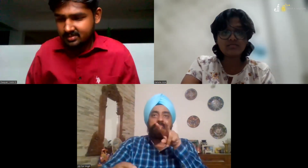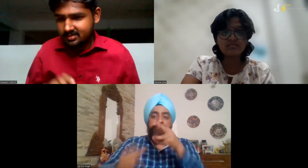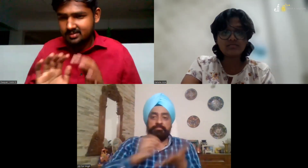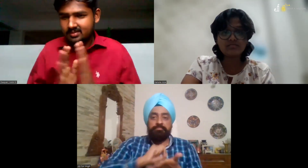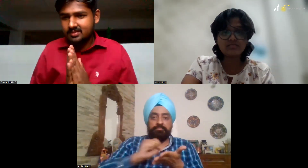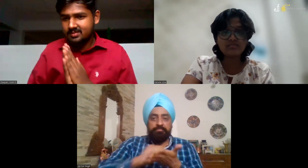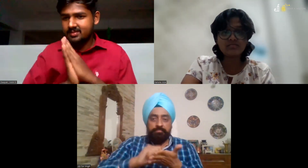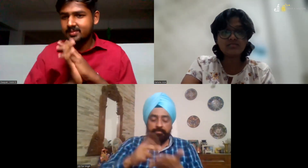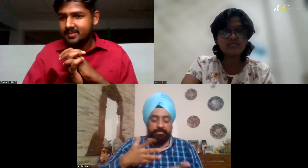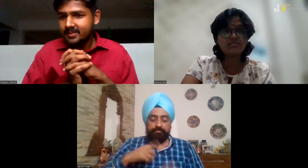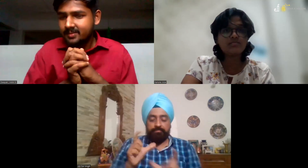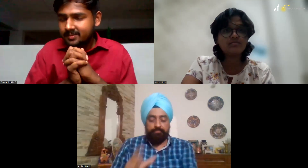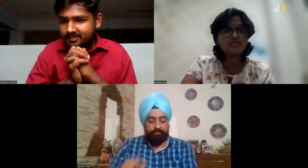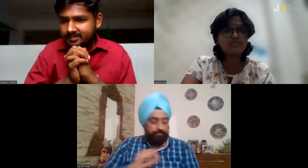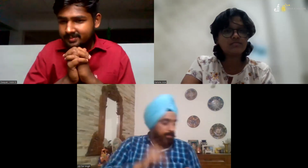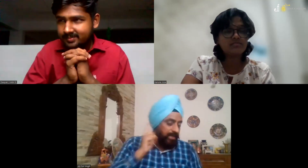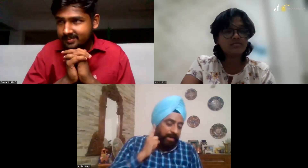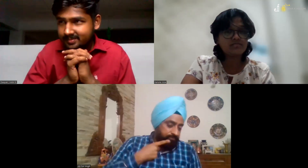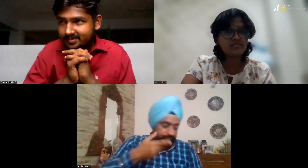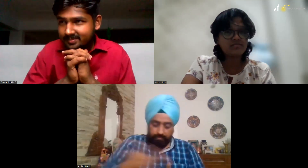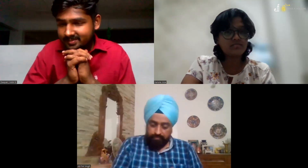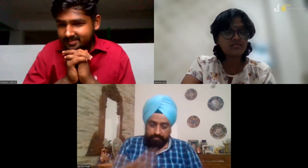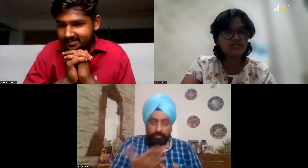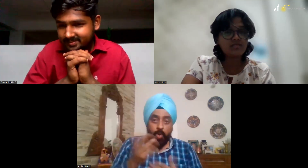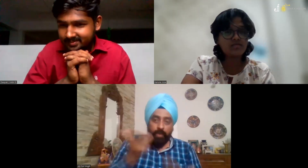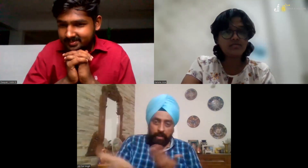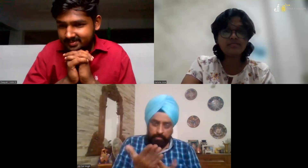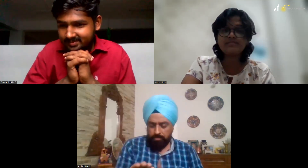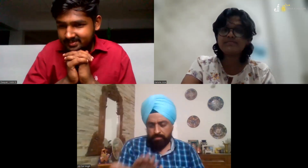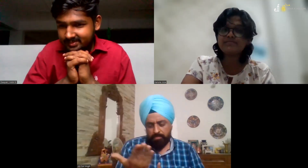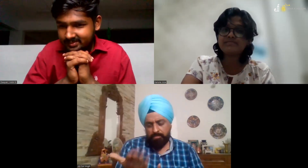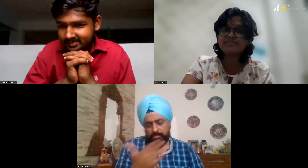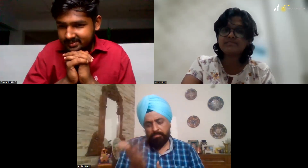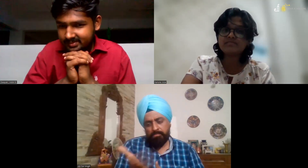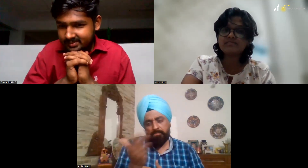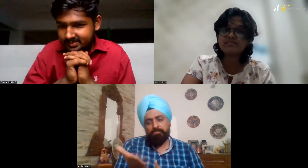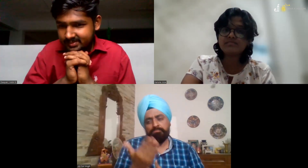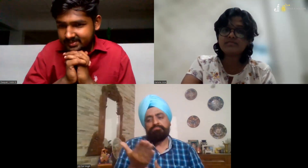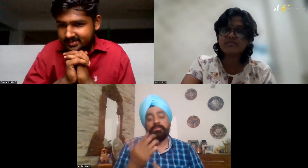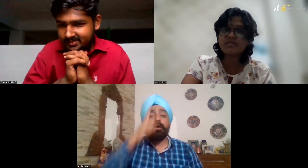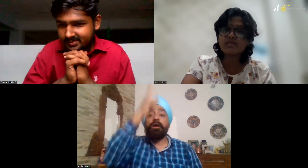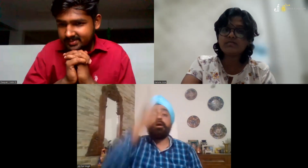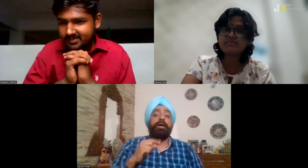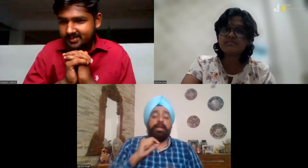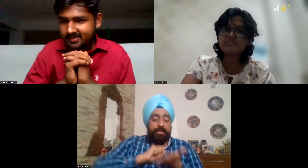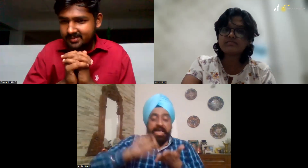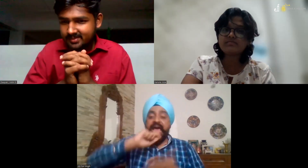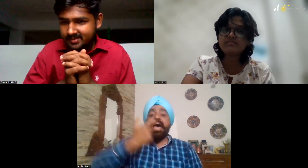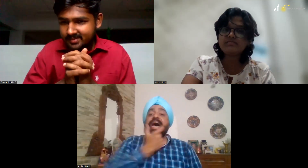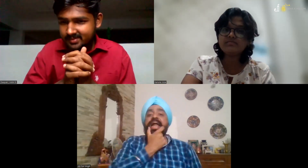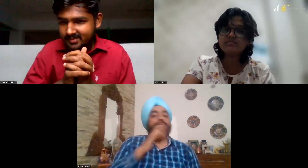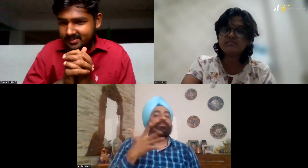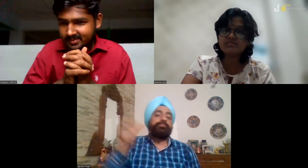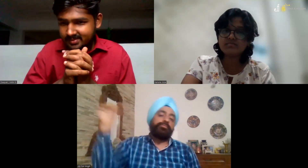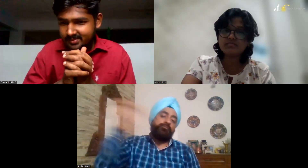So when we had the written conversation, so I just said that I am deaf person, and this is how they just shared all